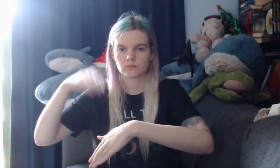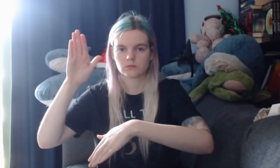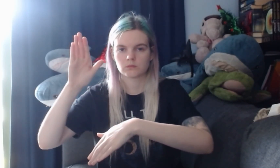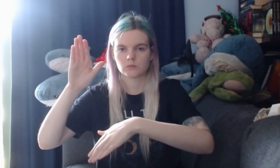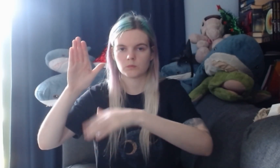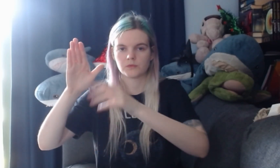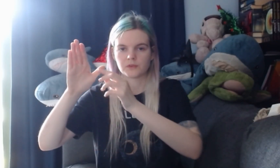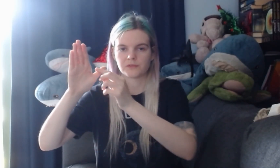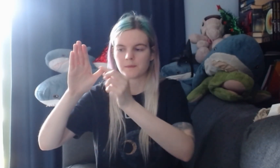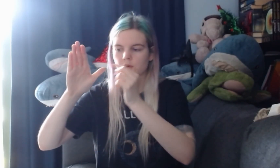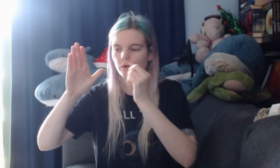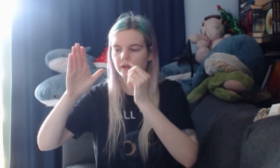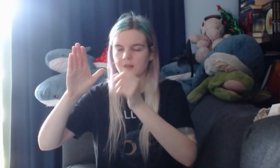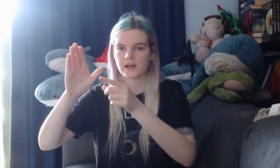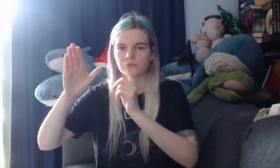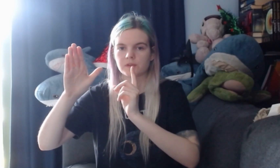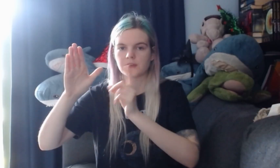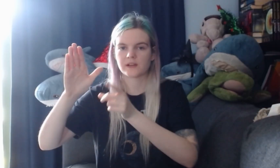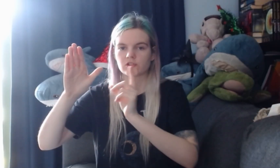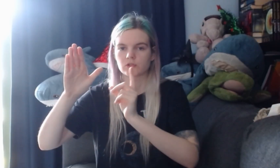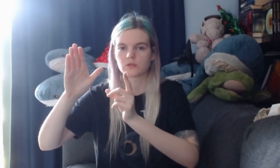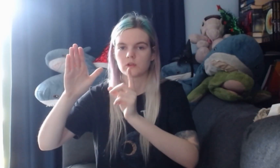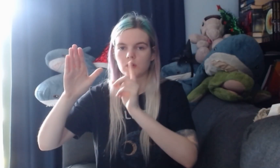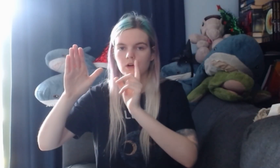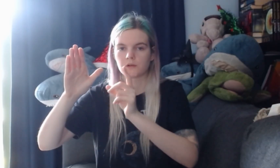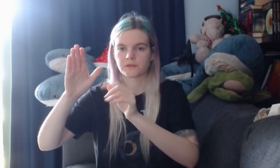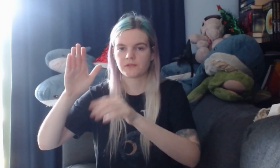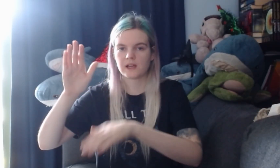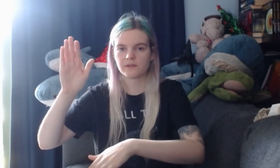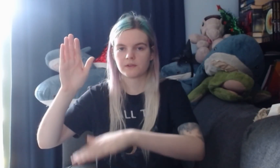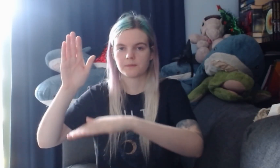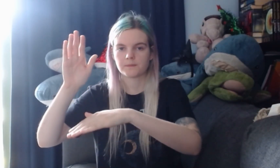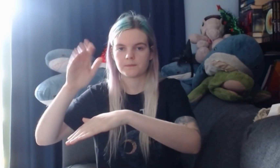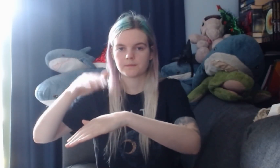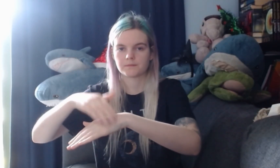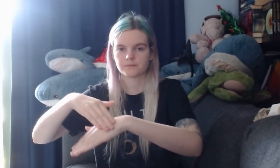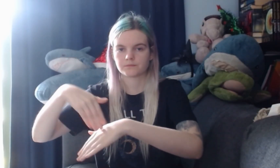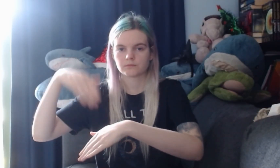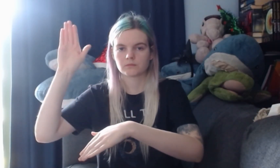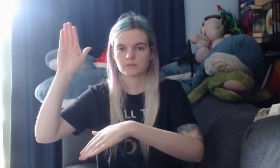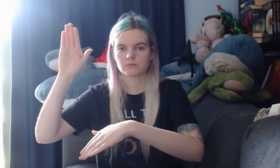with the thumb going kind of in the direction of the face.